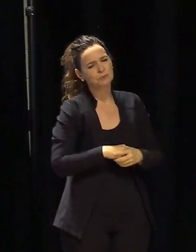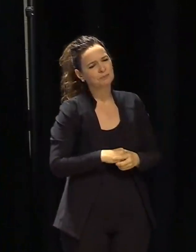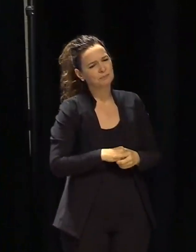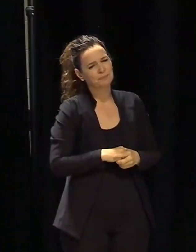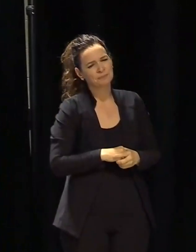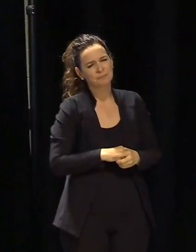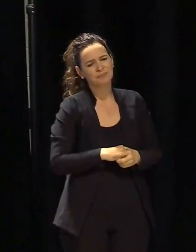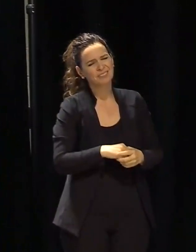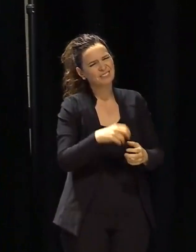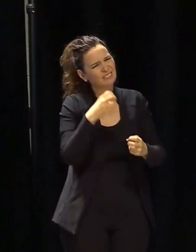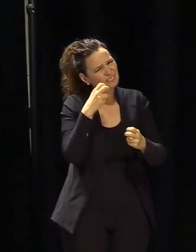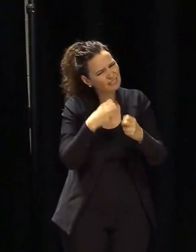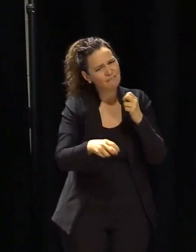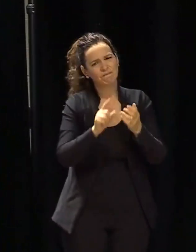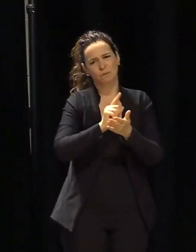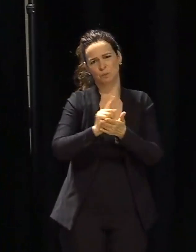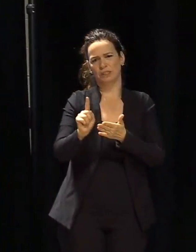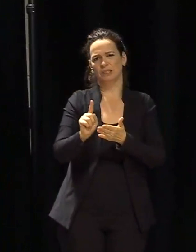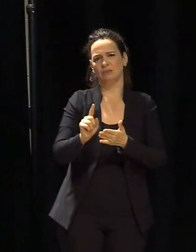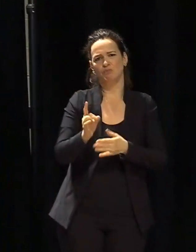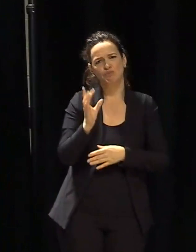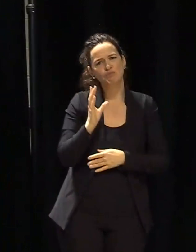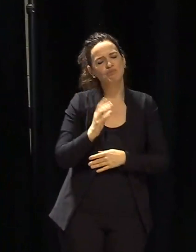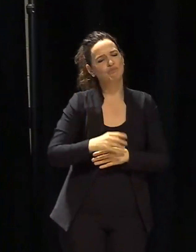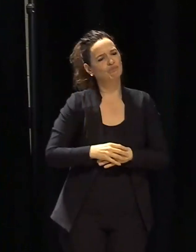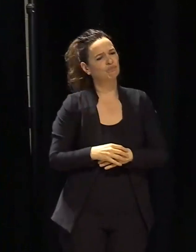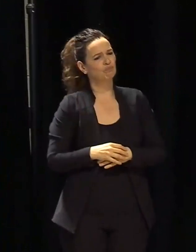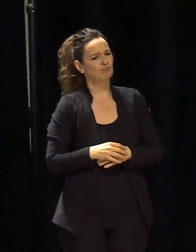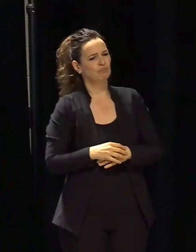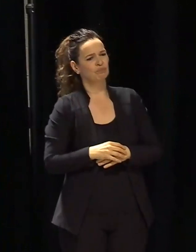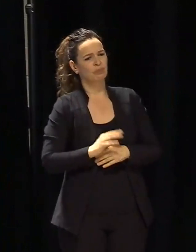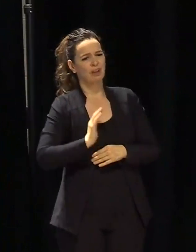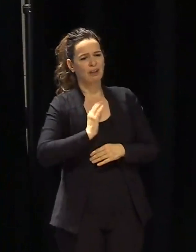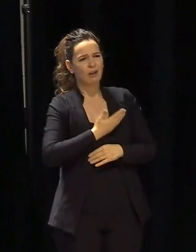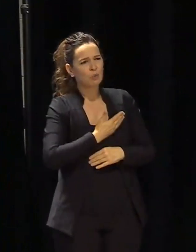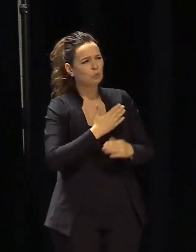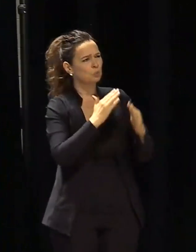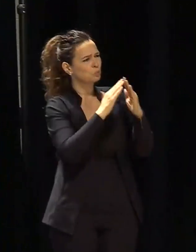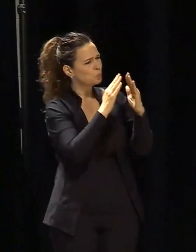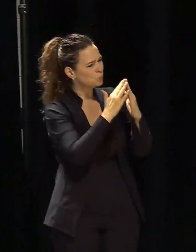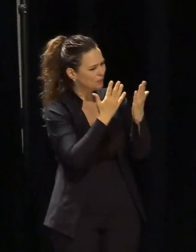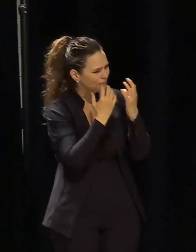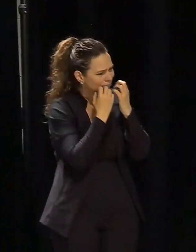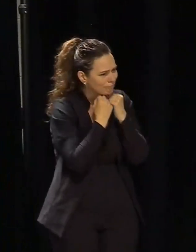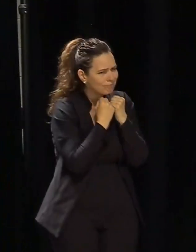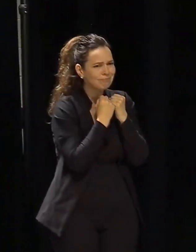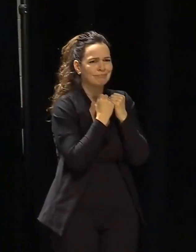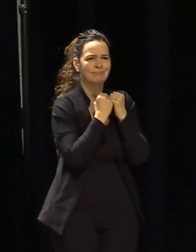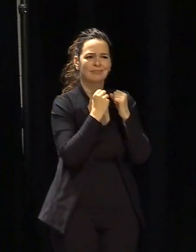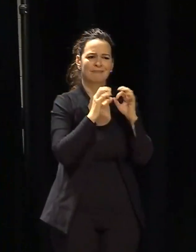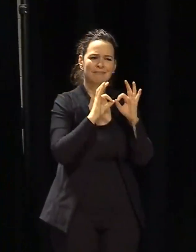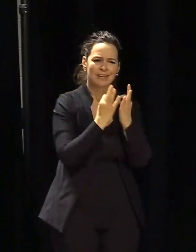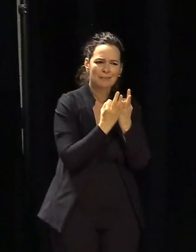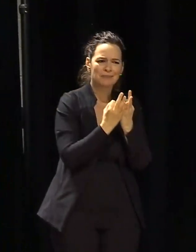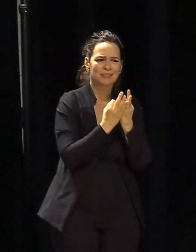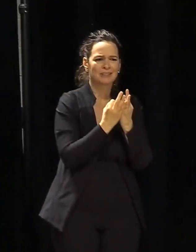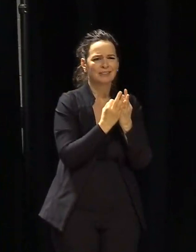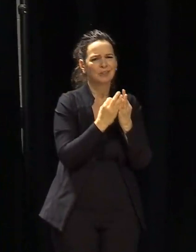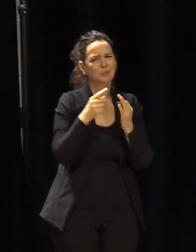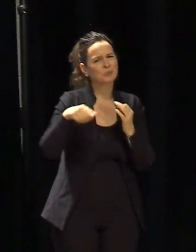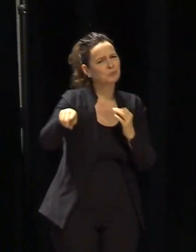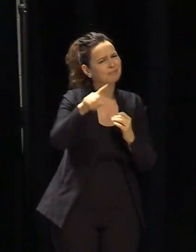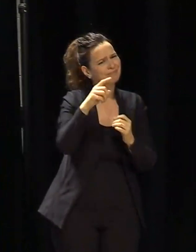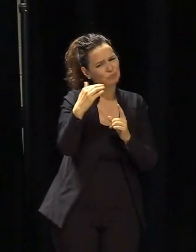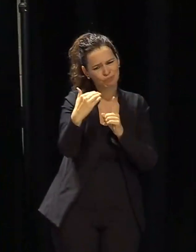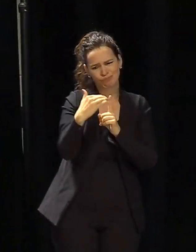week with losing members of the community. And I think it's just a reminder about how this virus